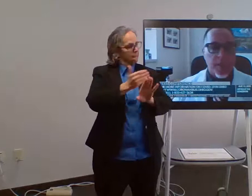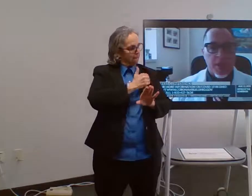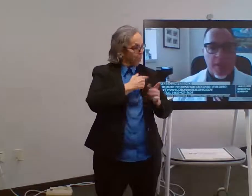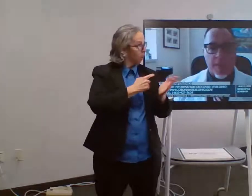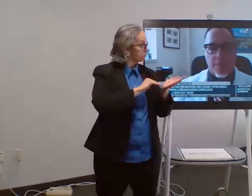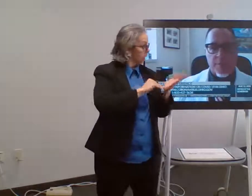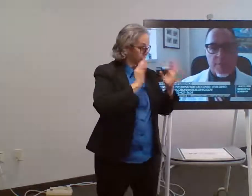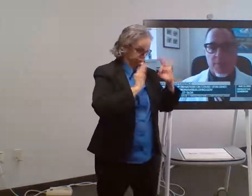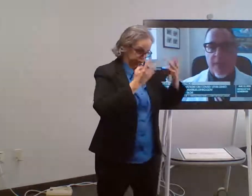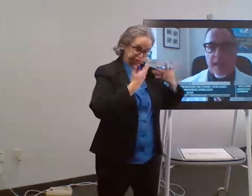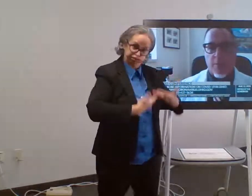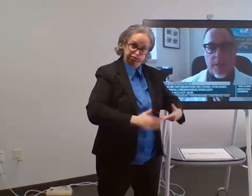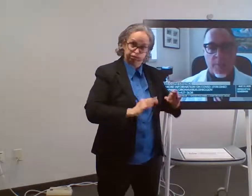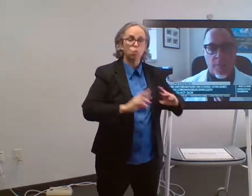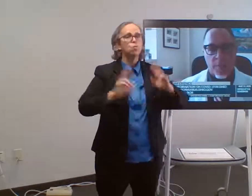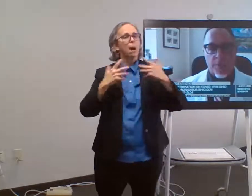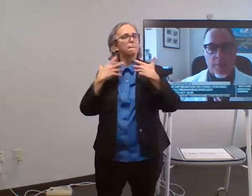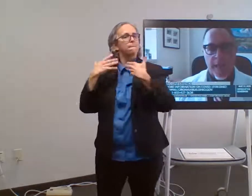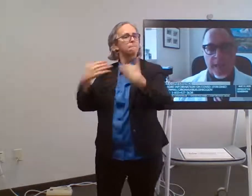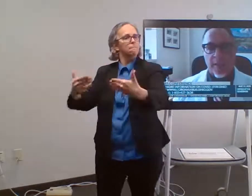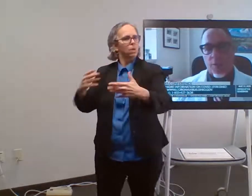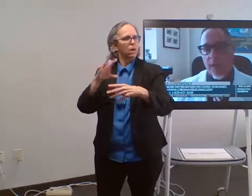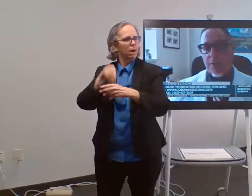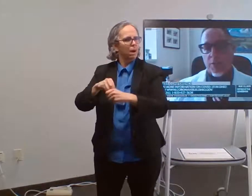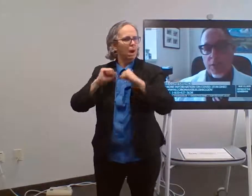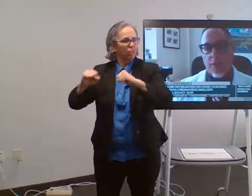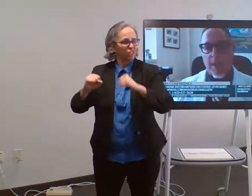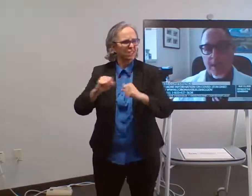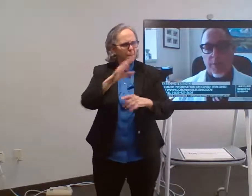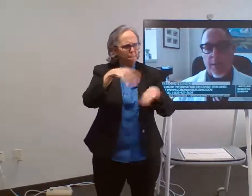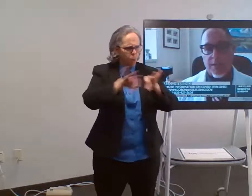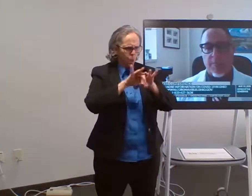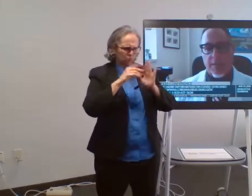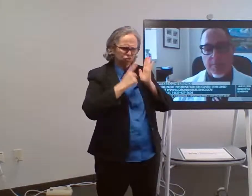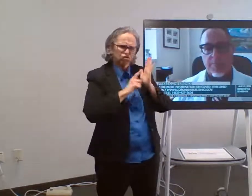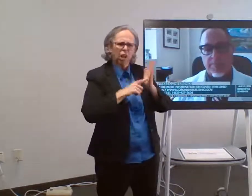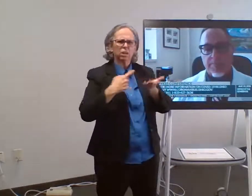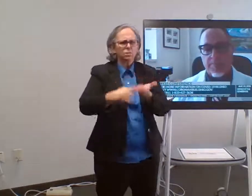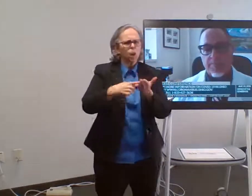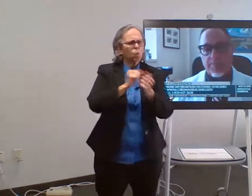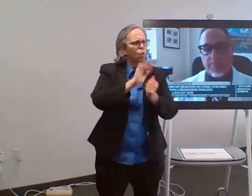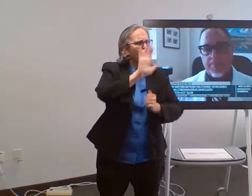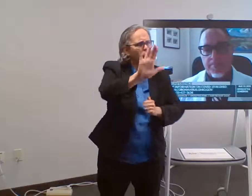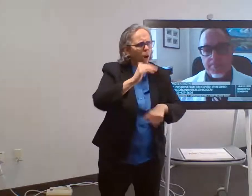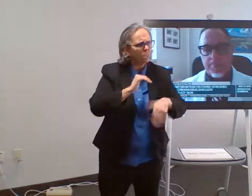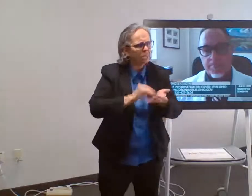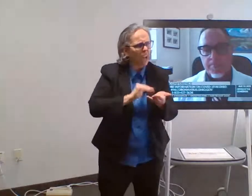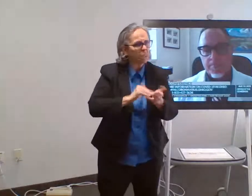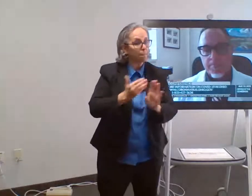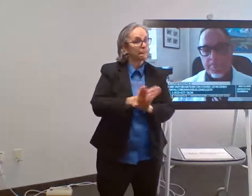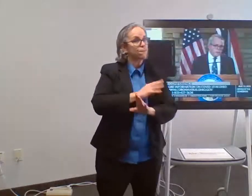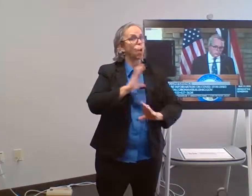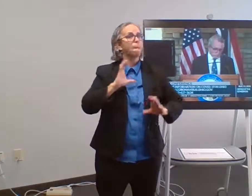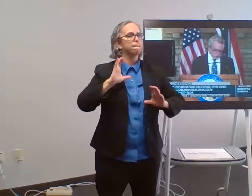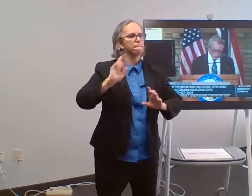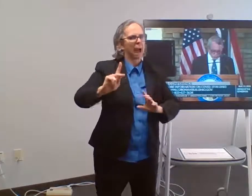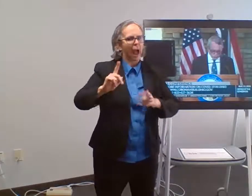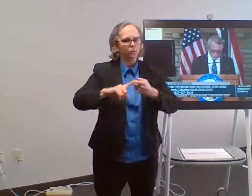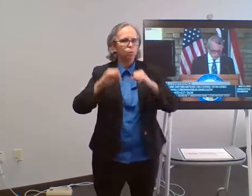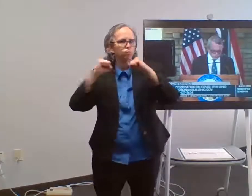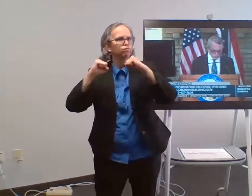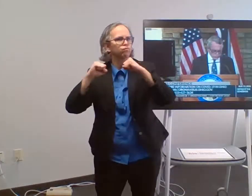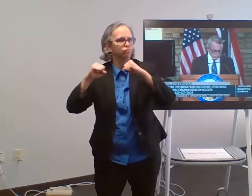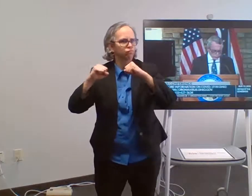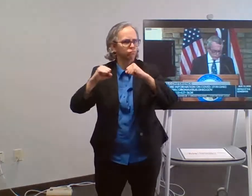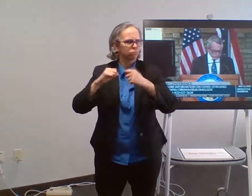symptoms and have those symptoms evaluated before you go back, gradually go back into activity. And is there any kind of